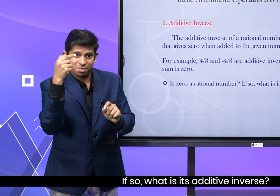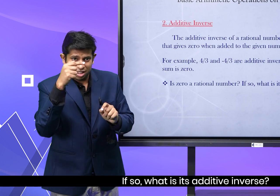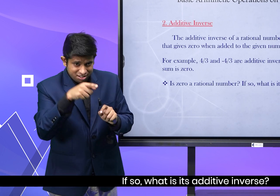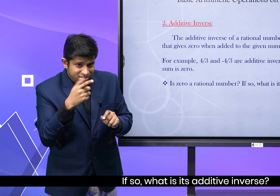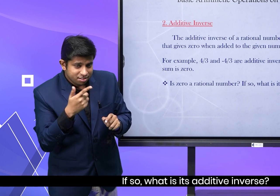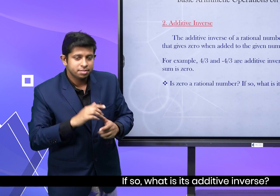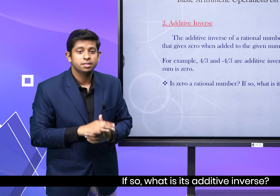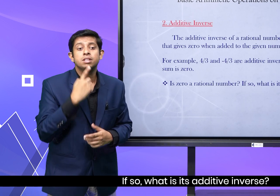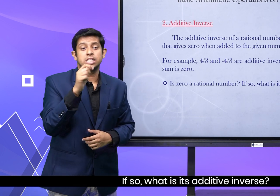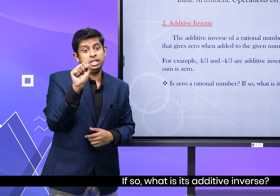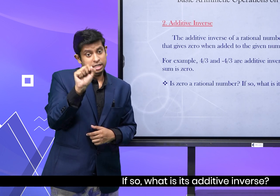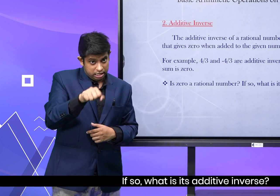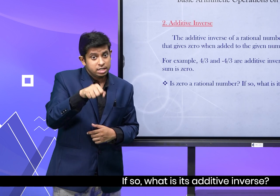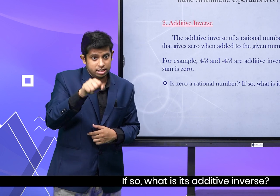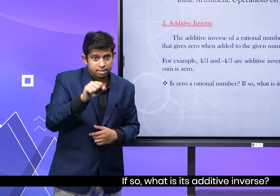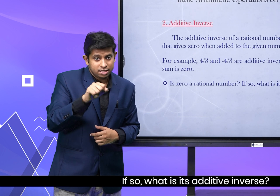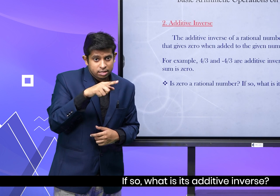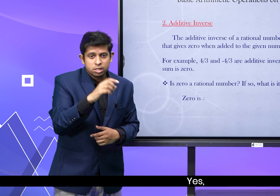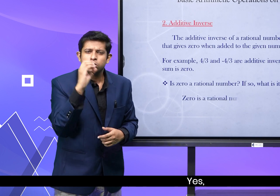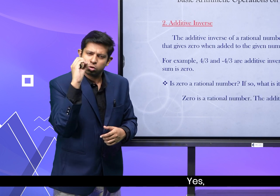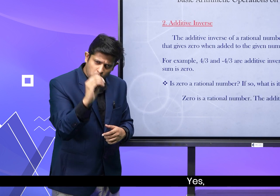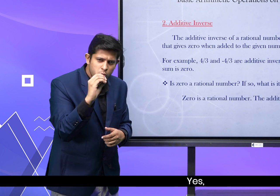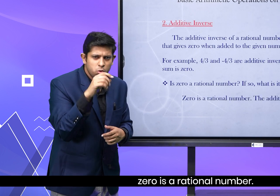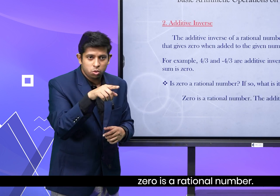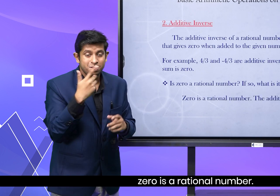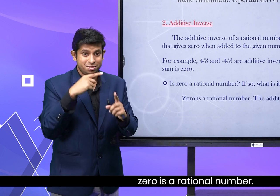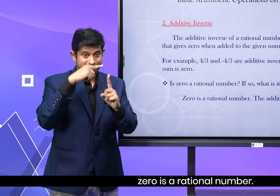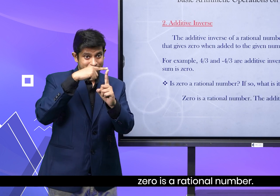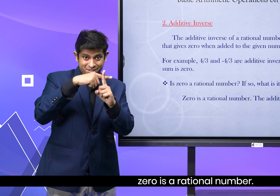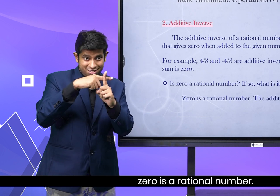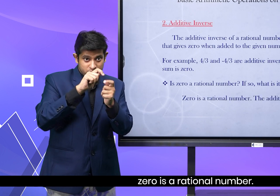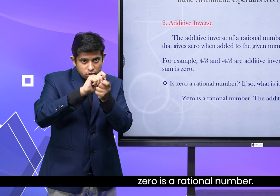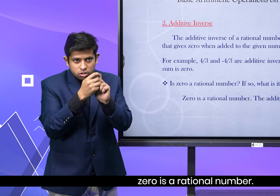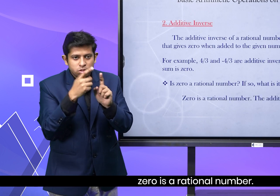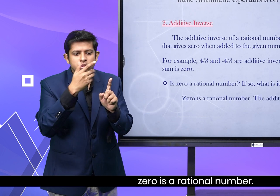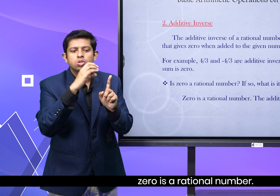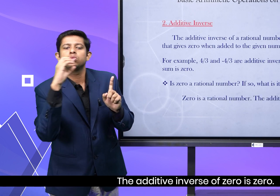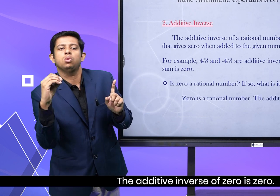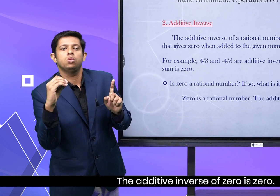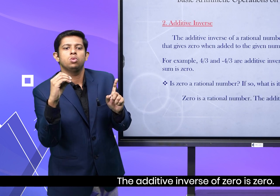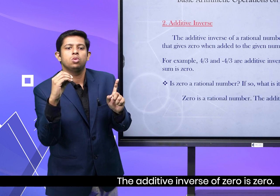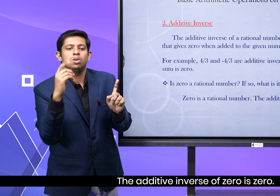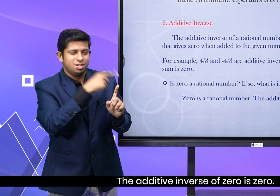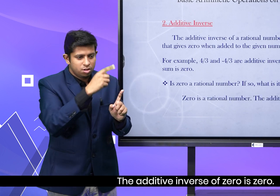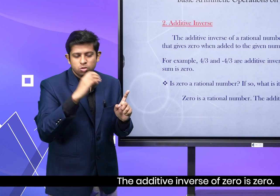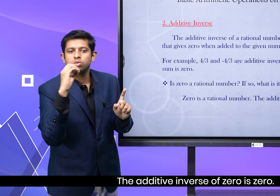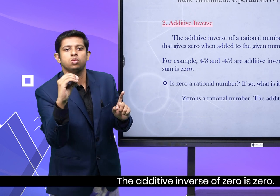what is its additive inverse? Yes, 0 is a rational number. The additive inverse of 0 is